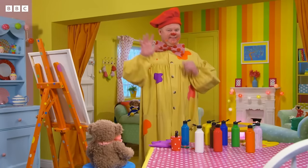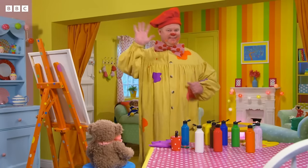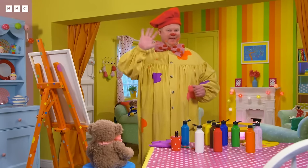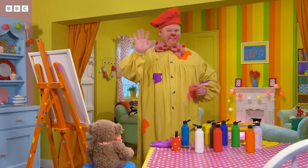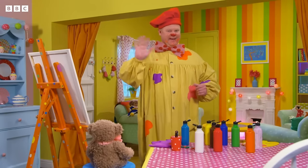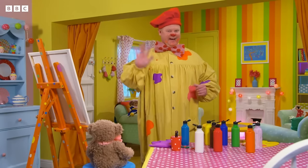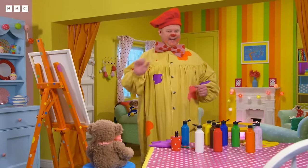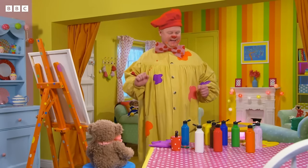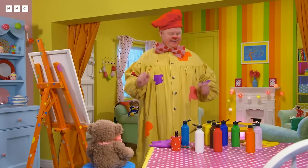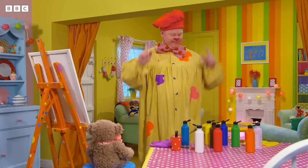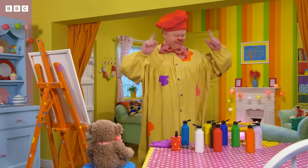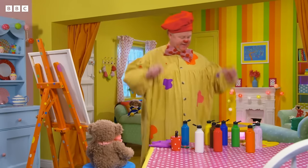lots of colours.